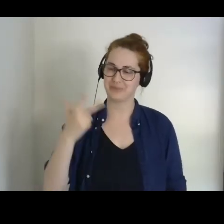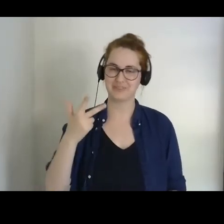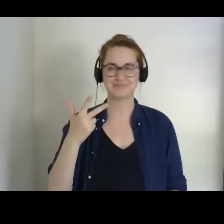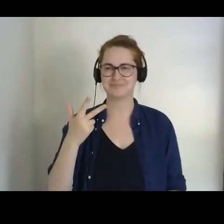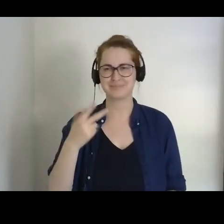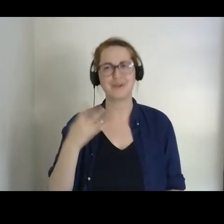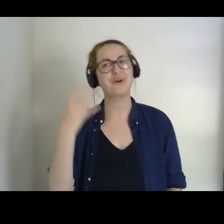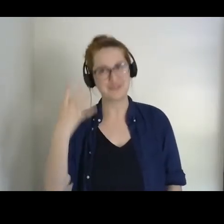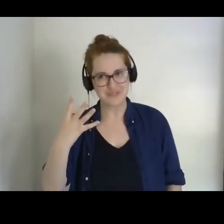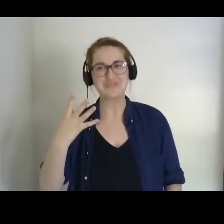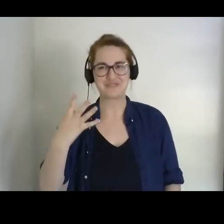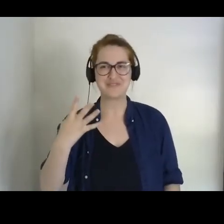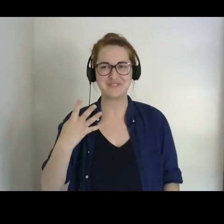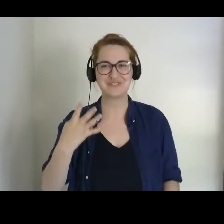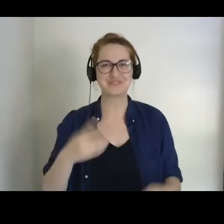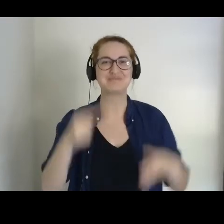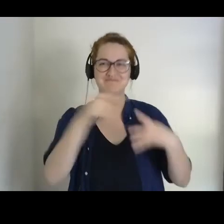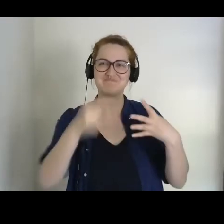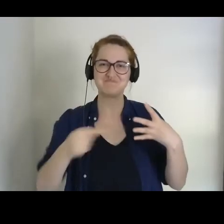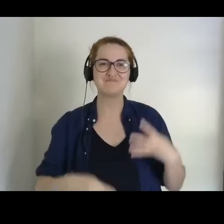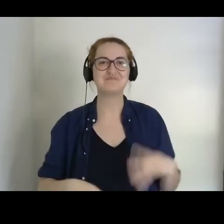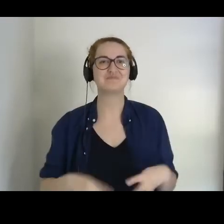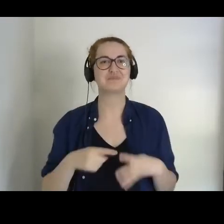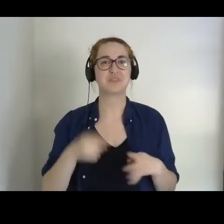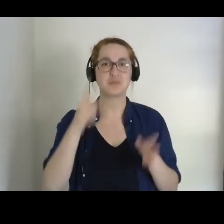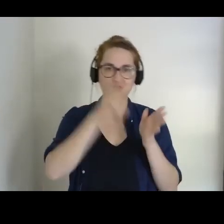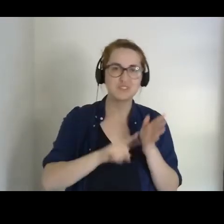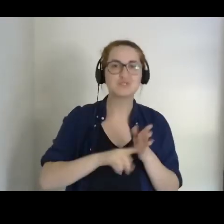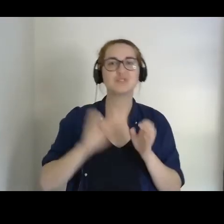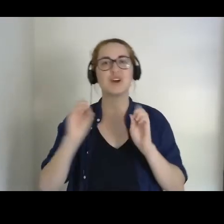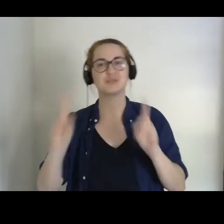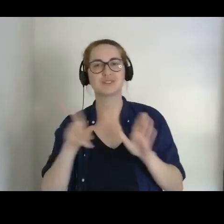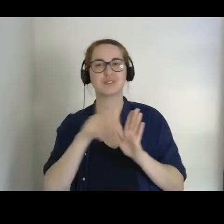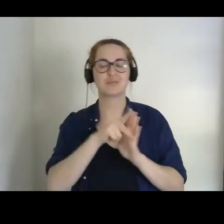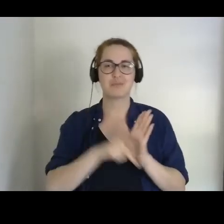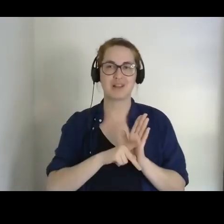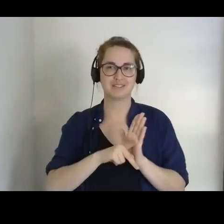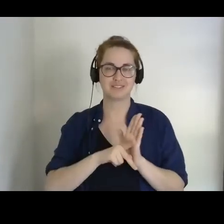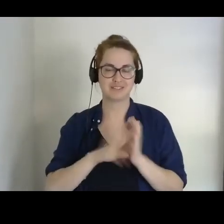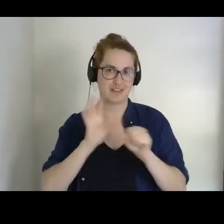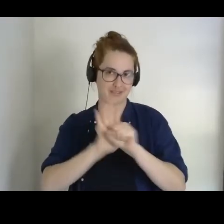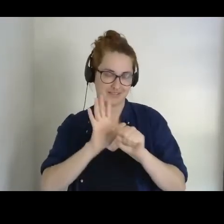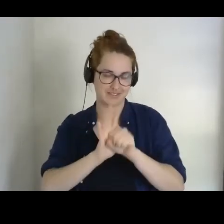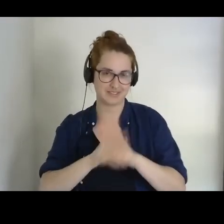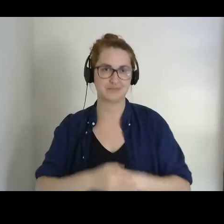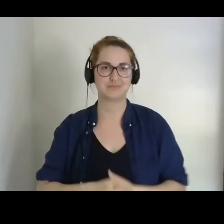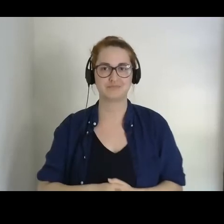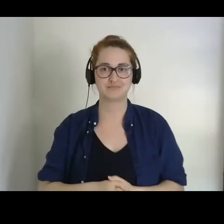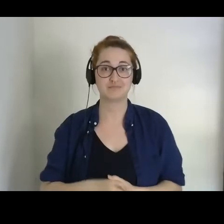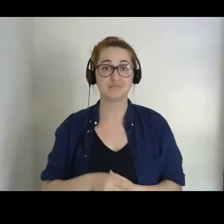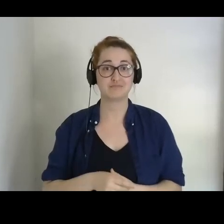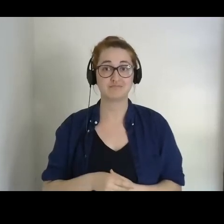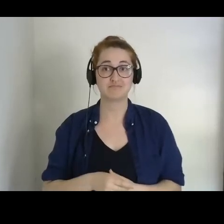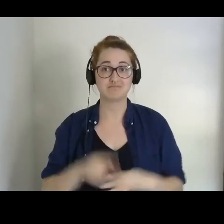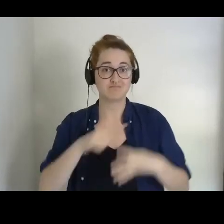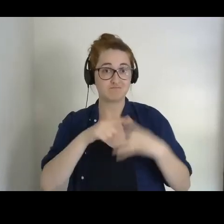big problem. Research, education, policy, and advocacy. And I was going to say this approach is one